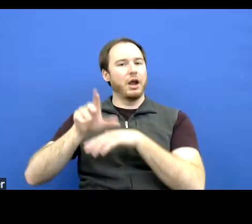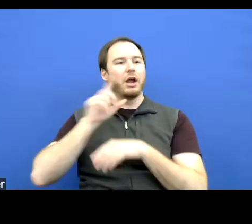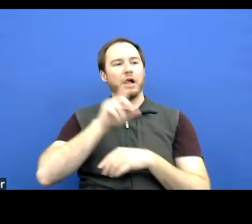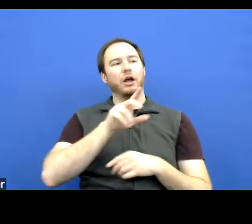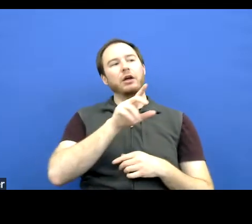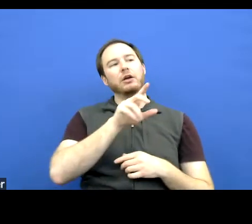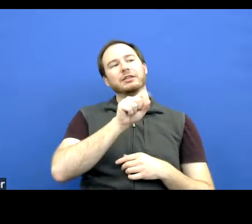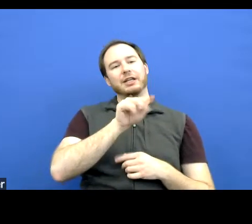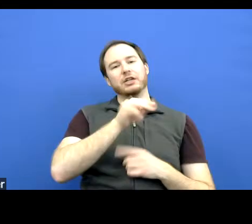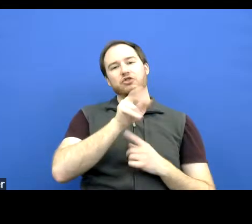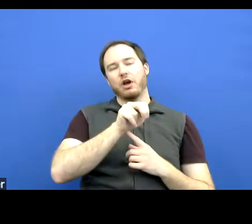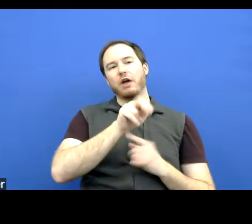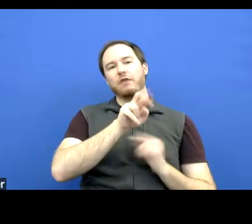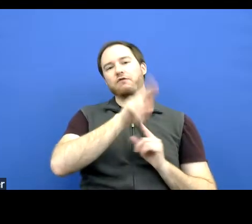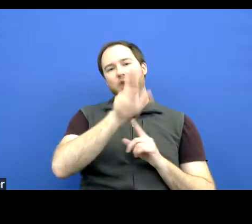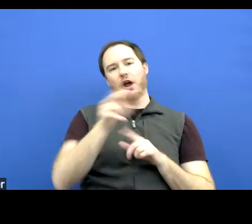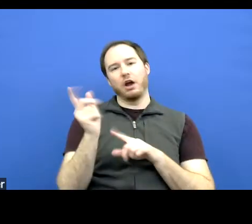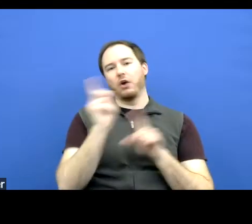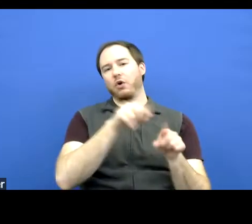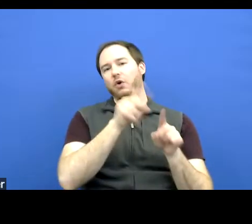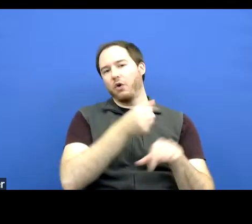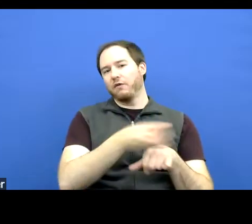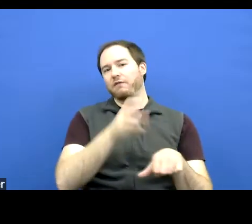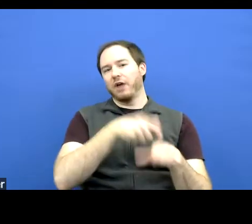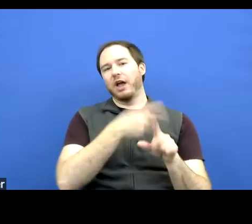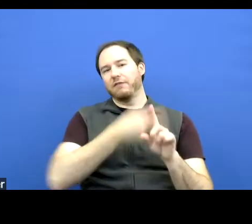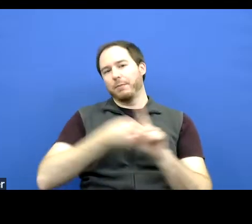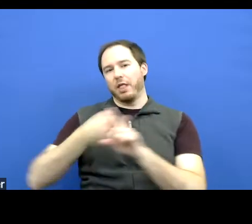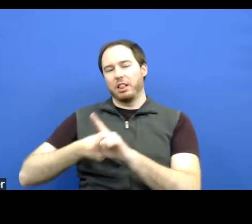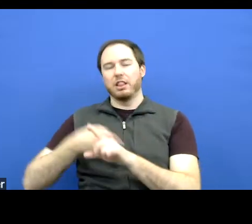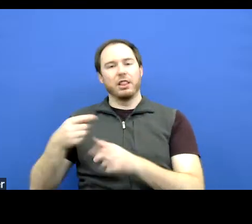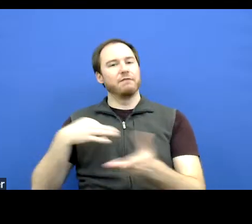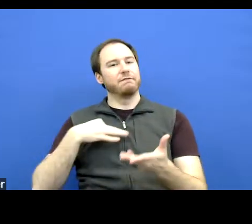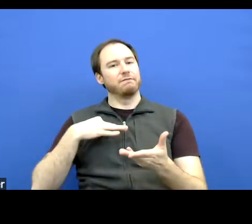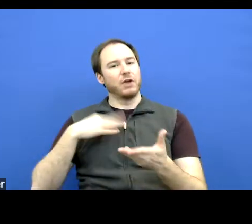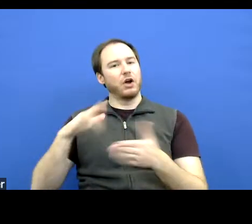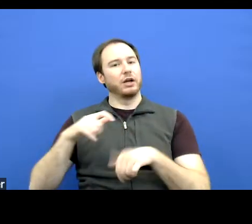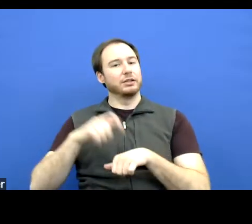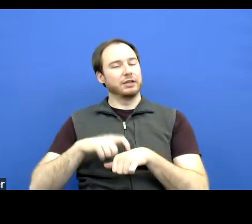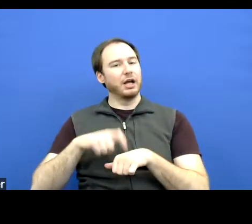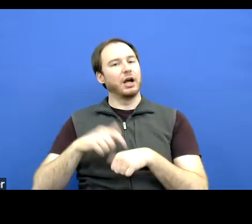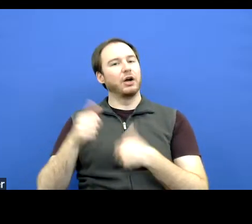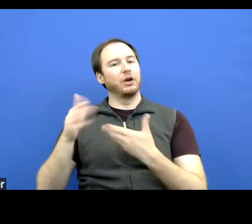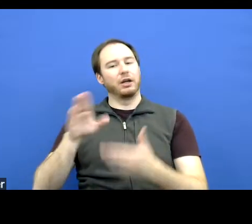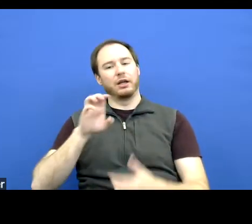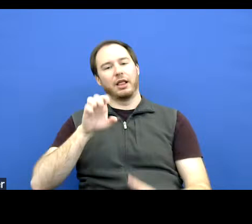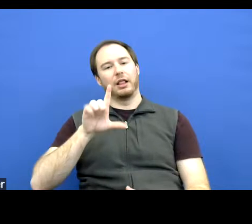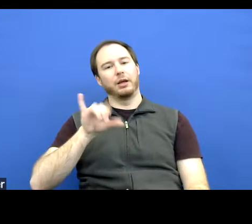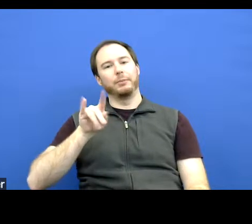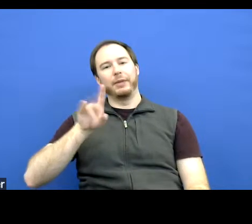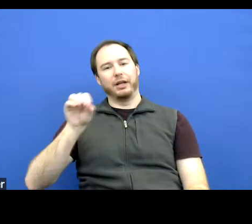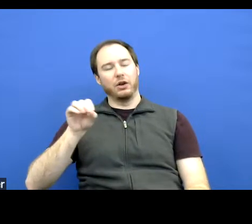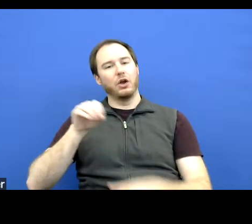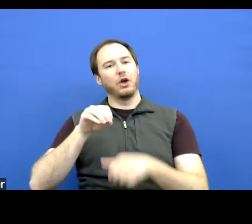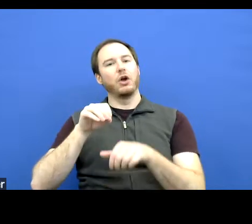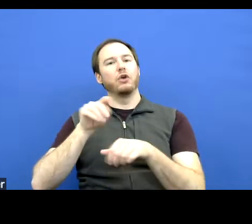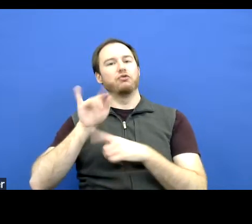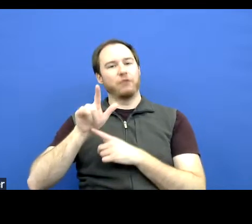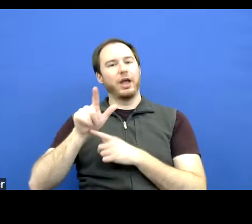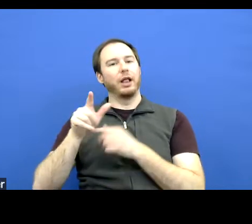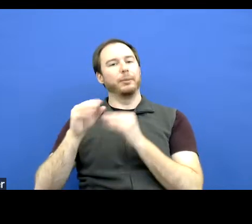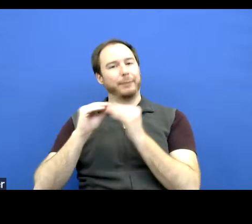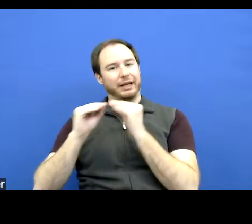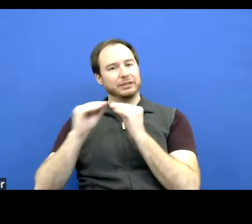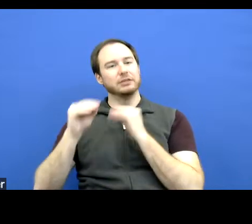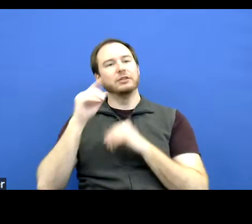of Rochester several times each month. He volunteers his time with El Camino Rochester Trail Maintenance, St.